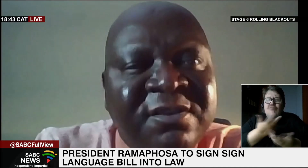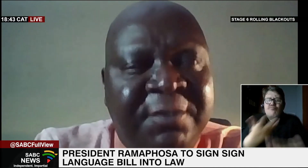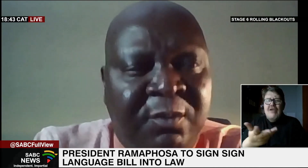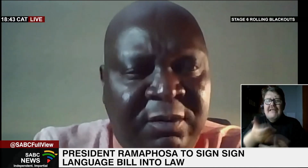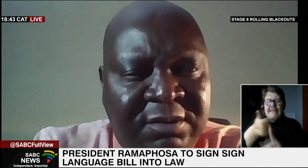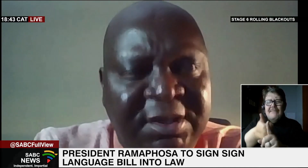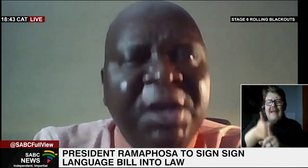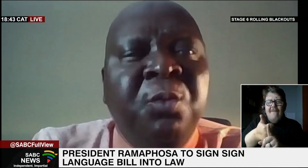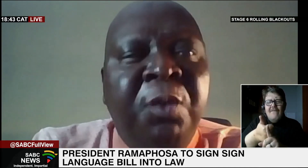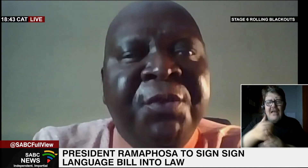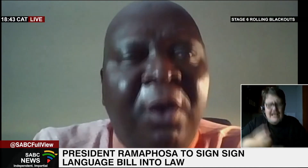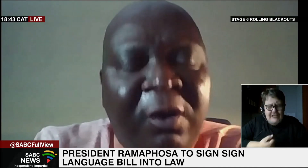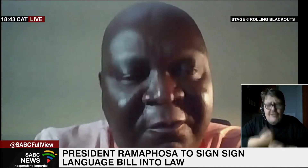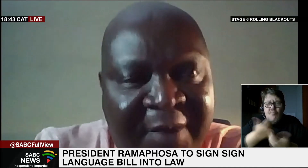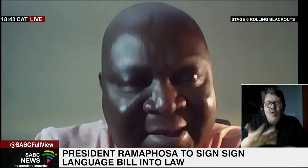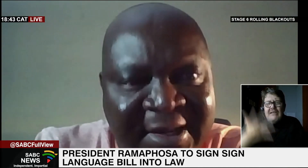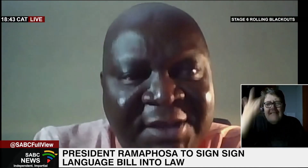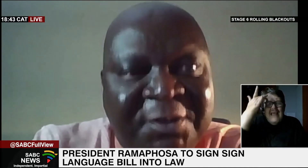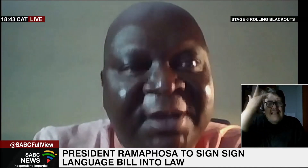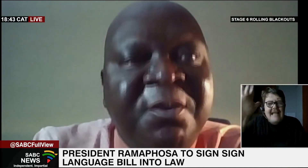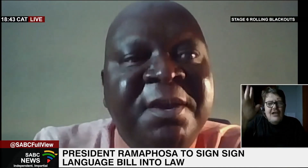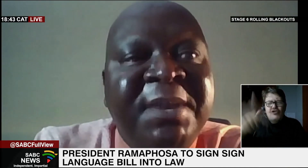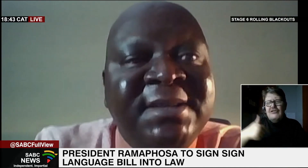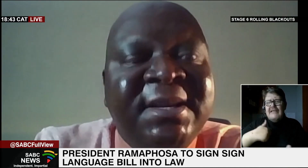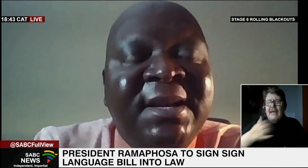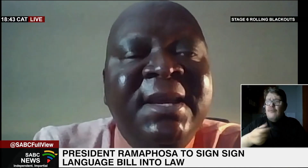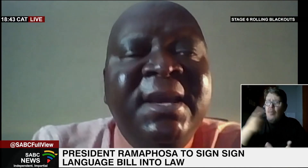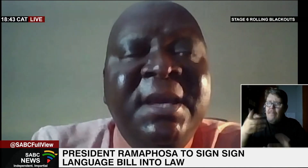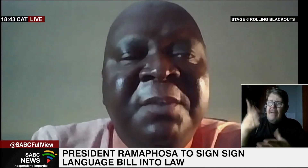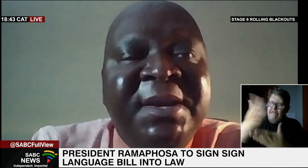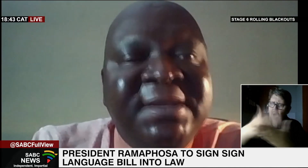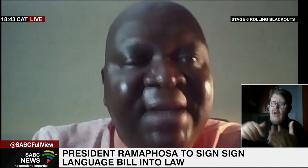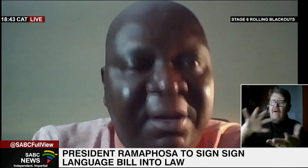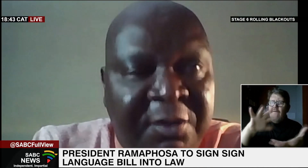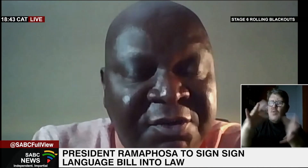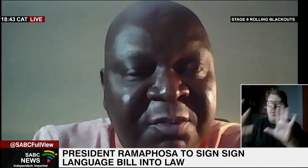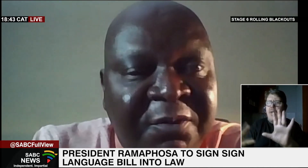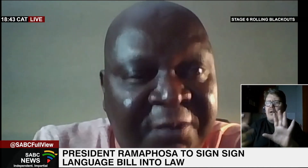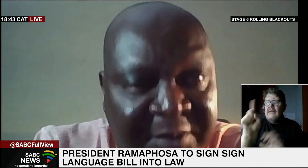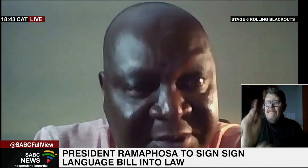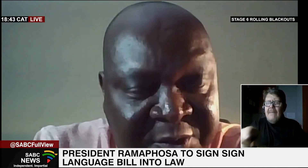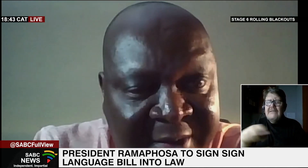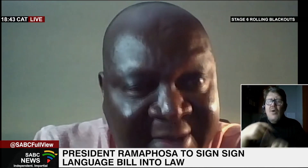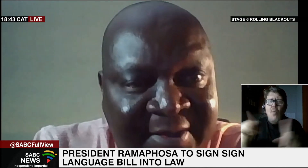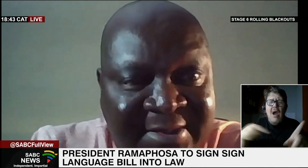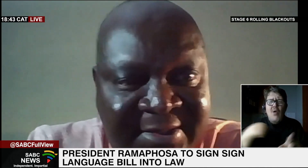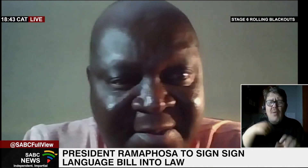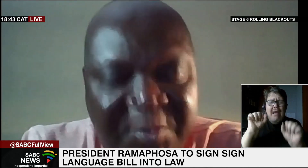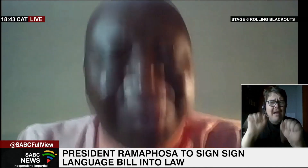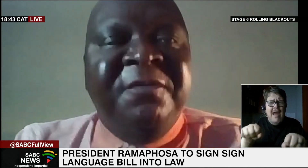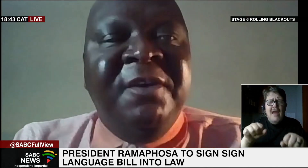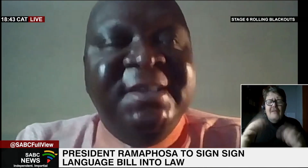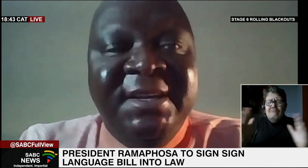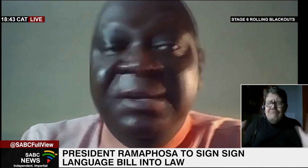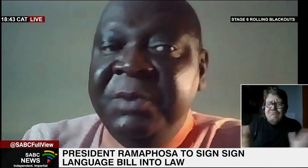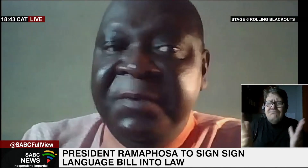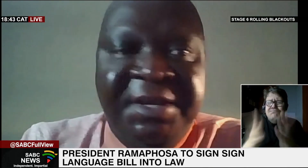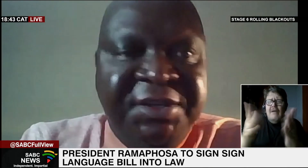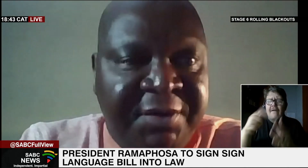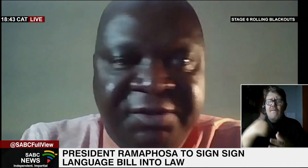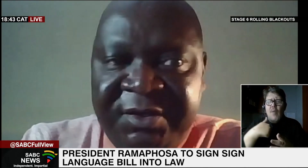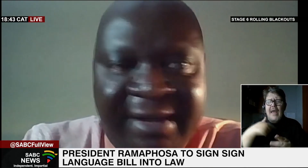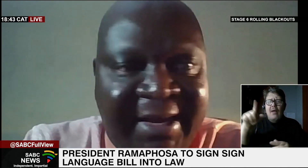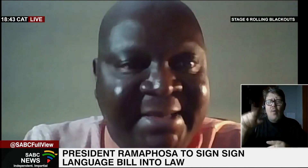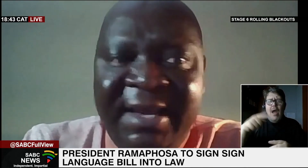of the world with all of us, so that we basically are going to move forward to add the existing body of knowledge and the way we